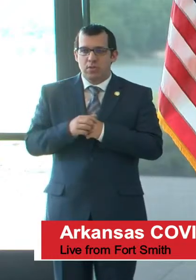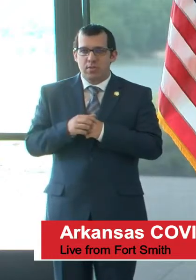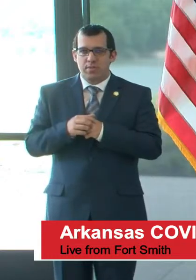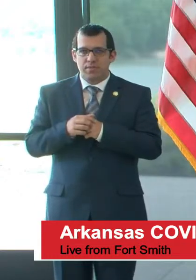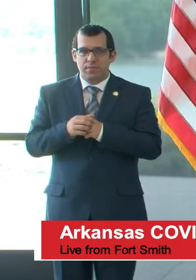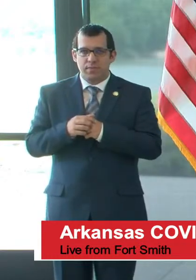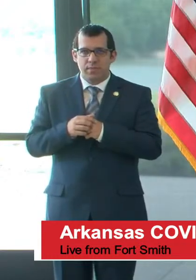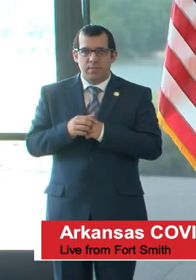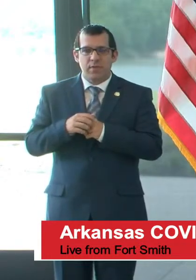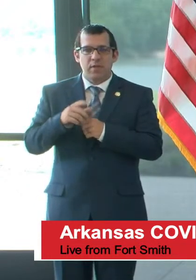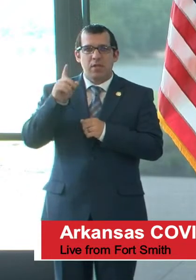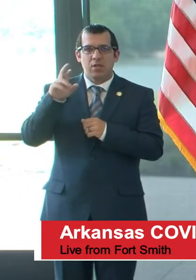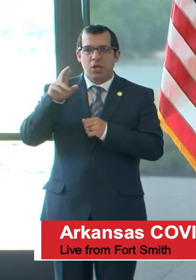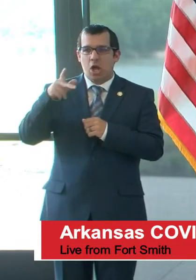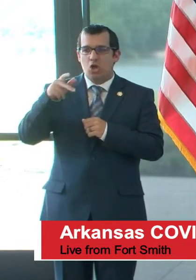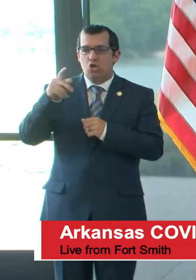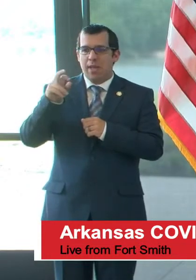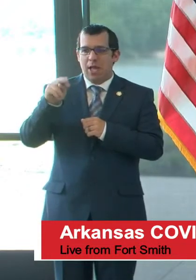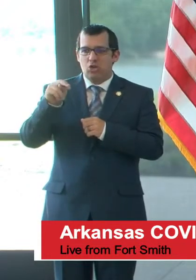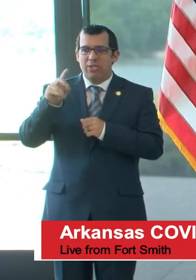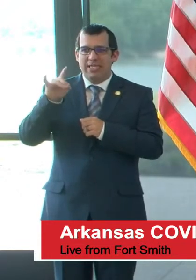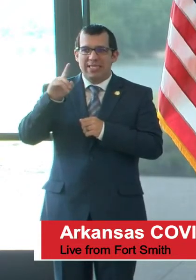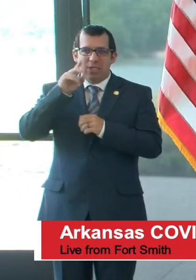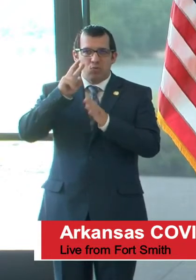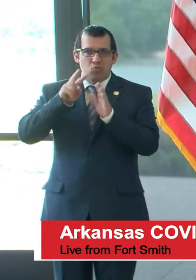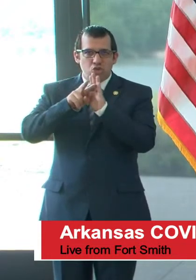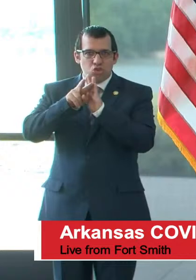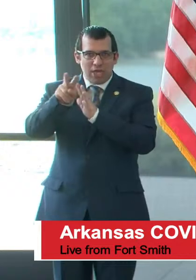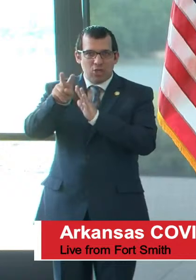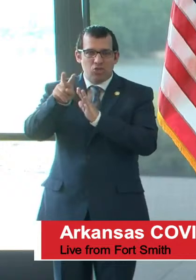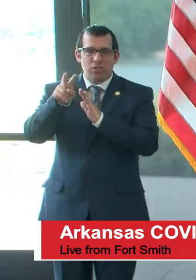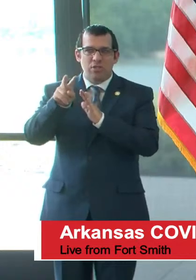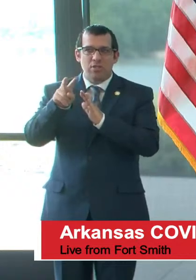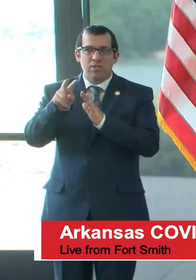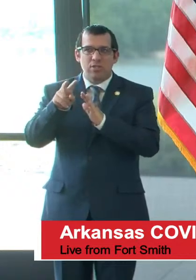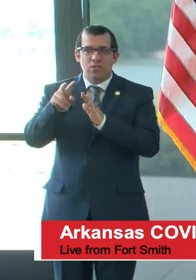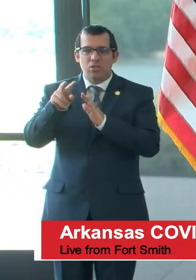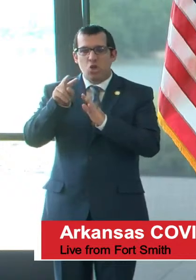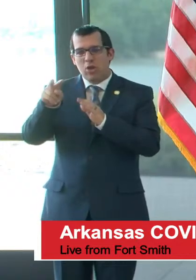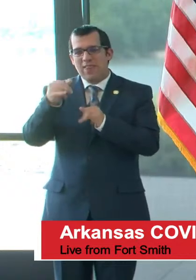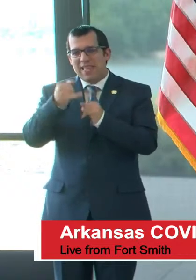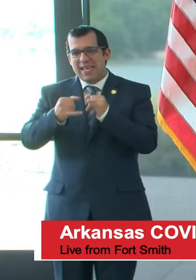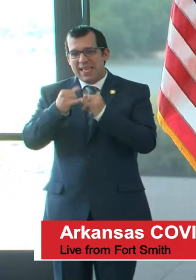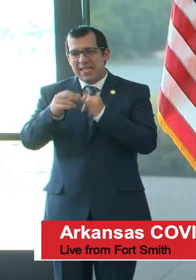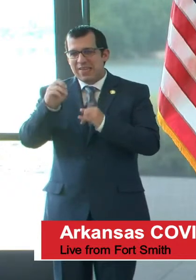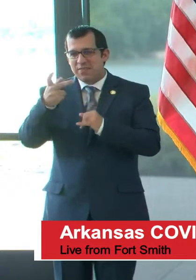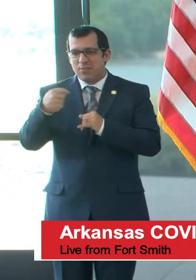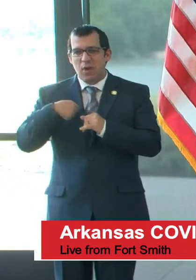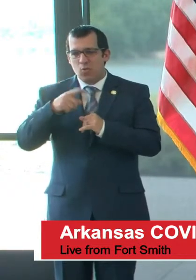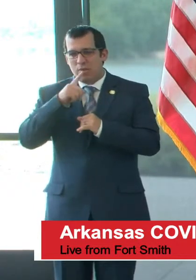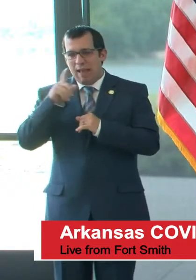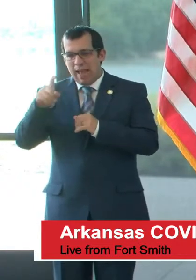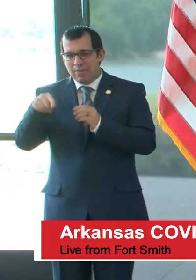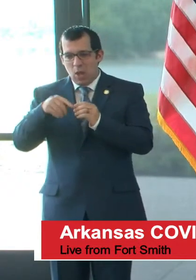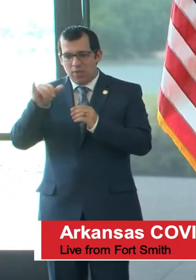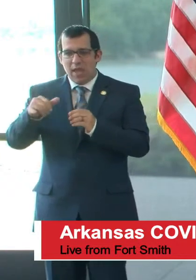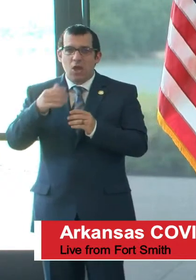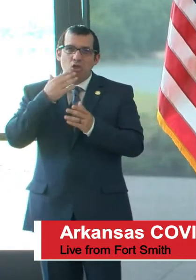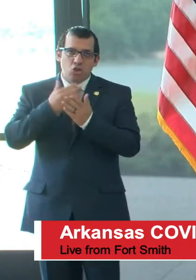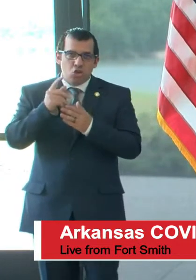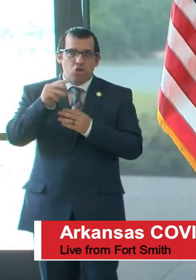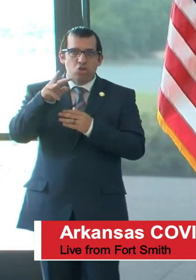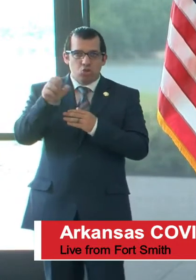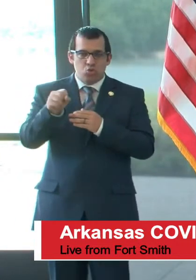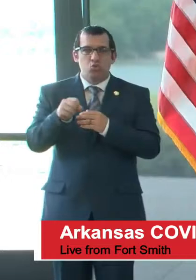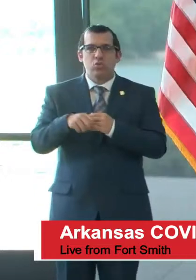Dr. Cam Patterson yesterday put out a projection that's pretty dire looking at the end of September, and I'm really not asking about that. The good news